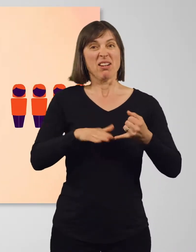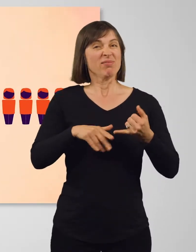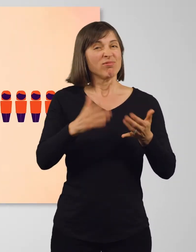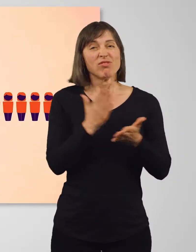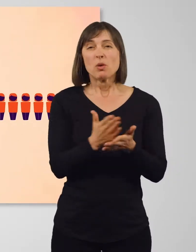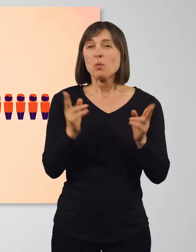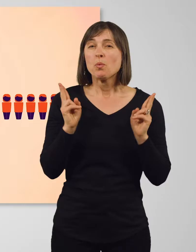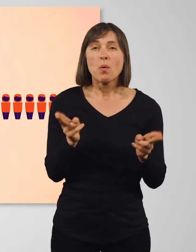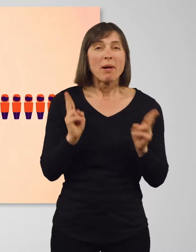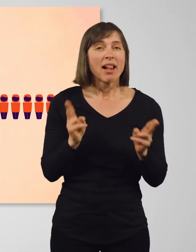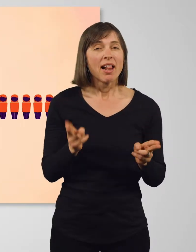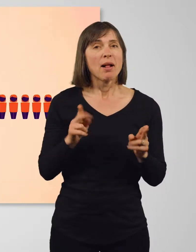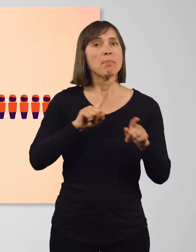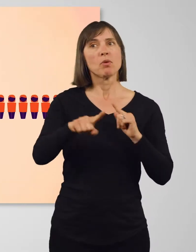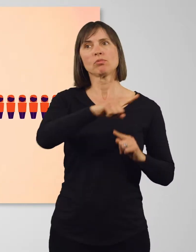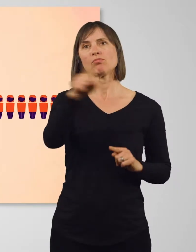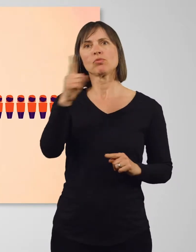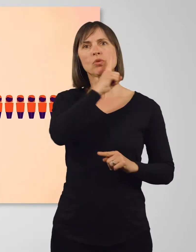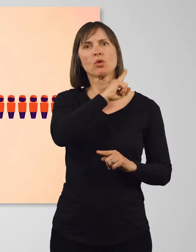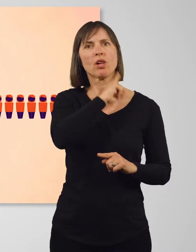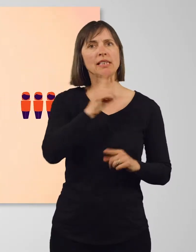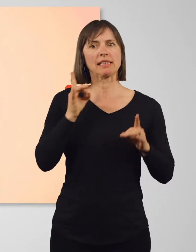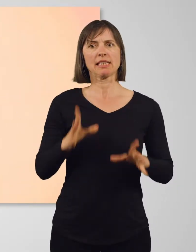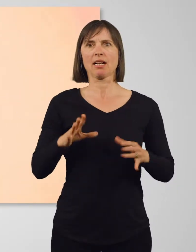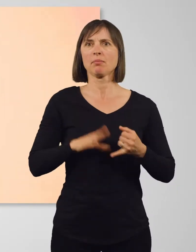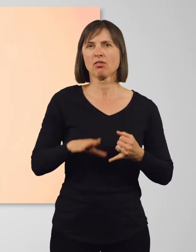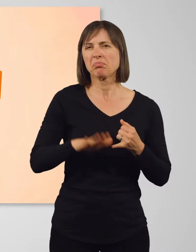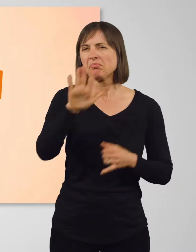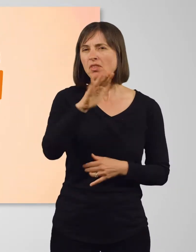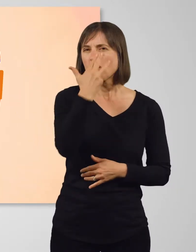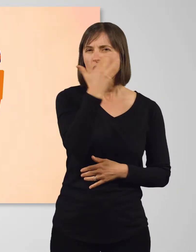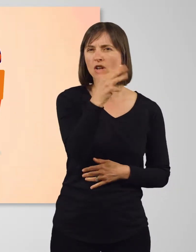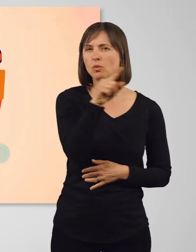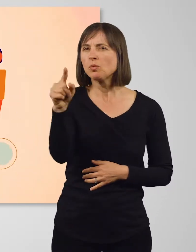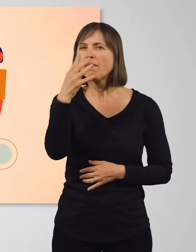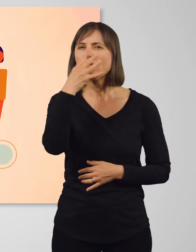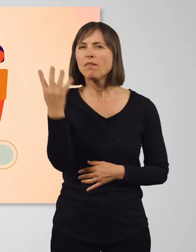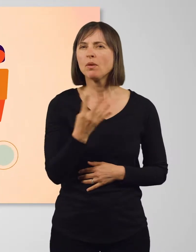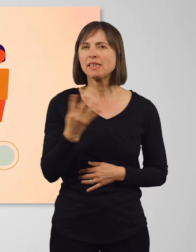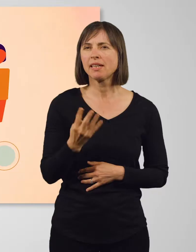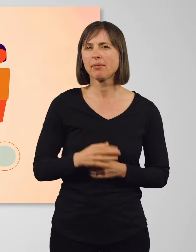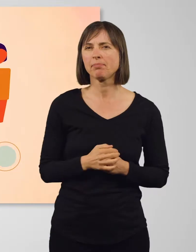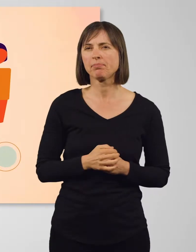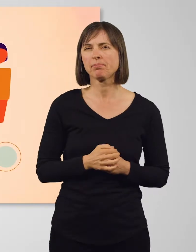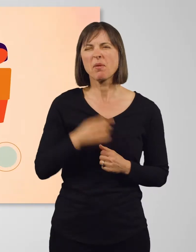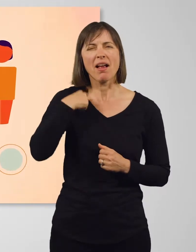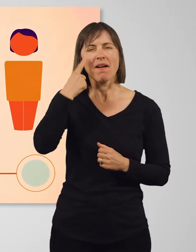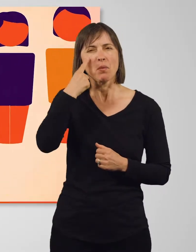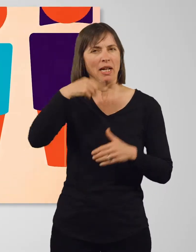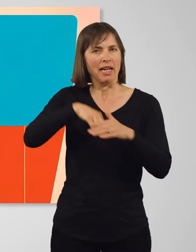And it's completely normal. Most girls will first experience it around the age of 9 to 14. Let's look inside the